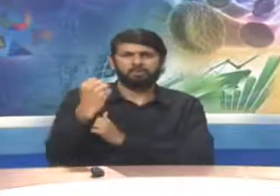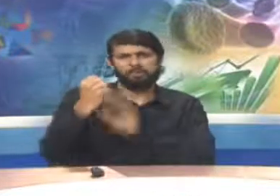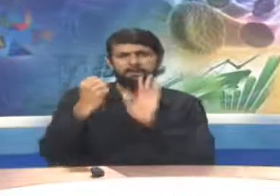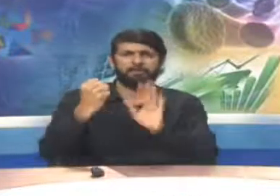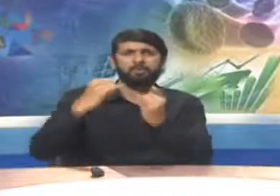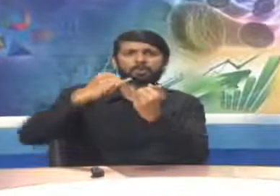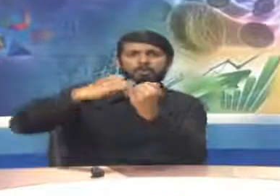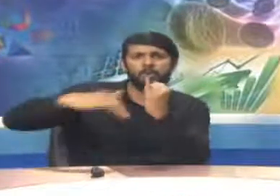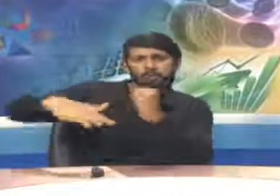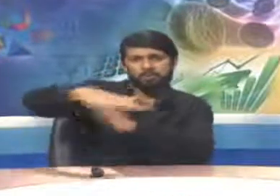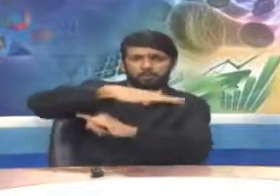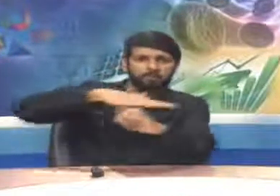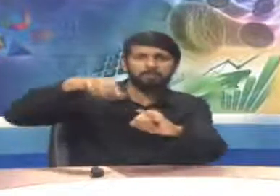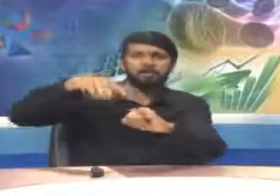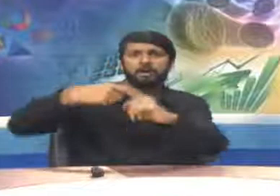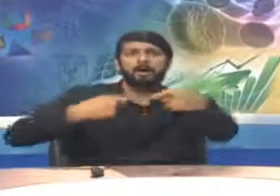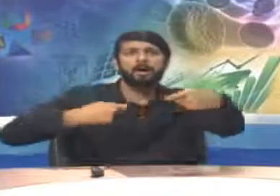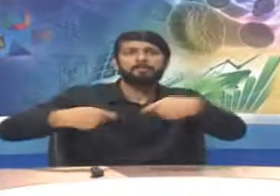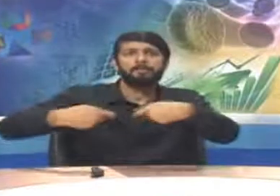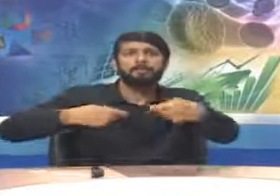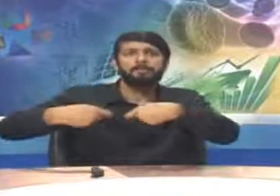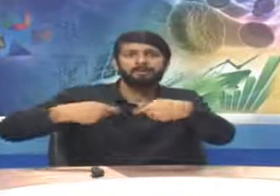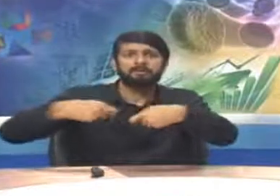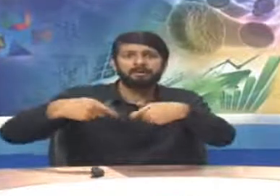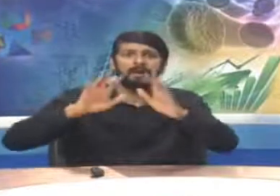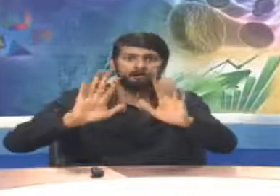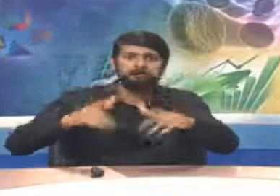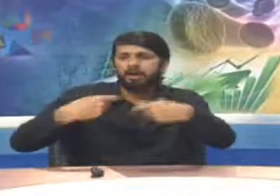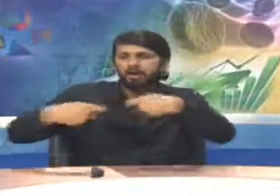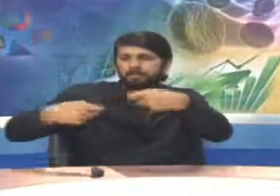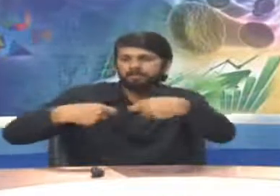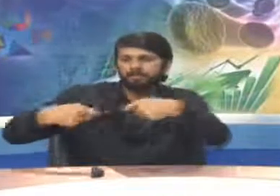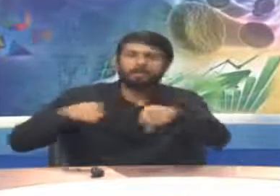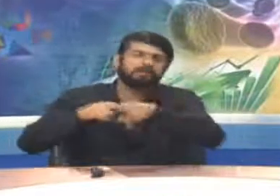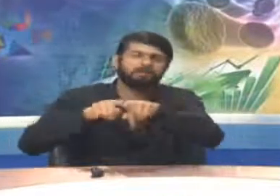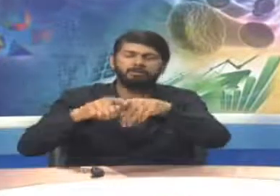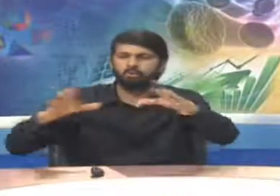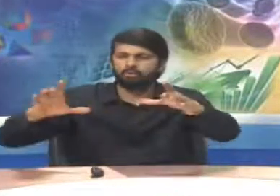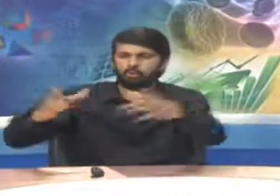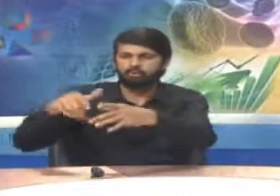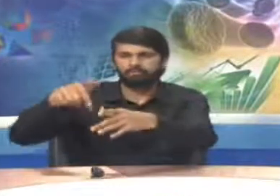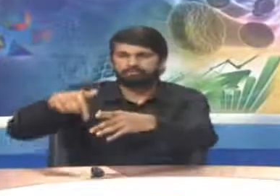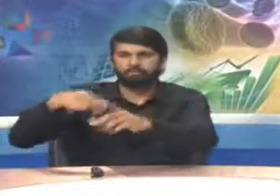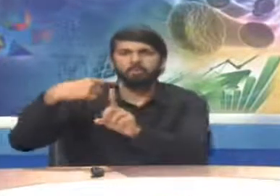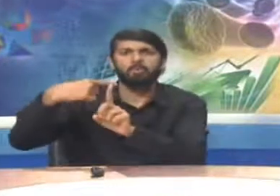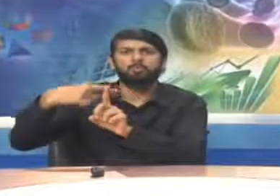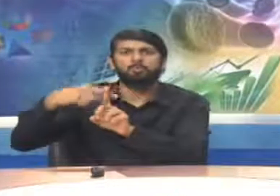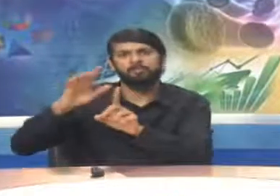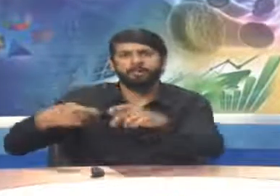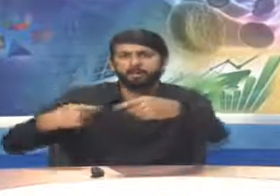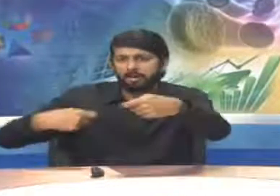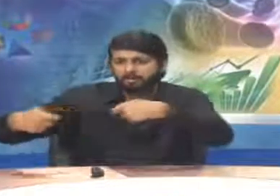on the one hand it works the framework of market